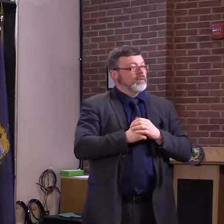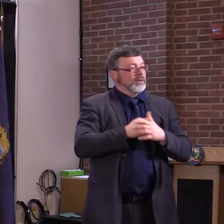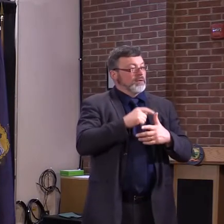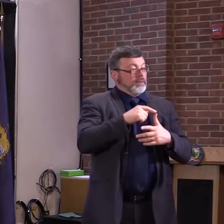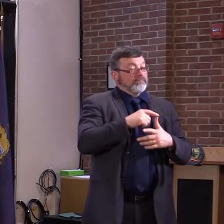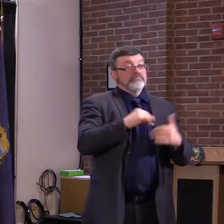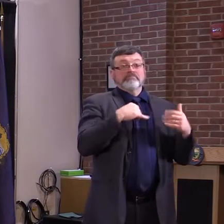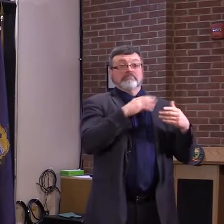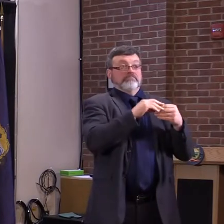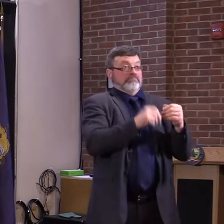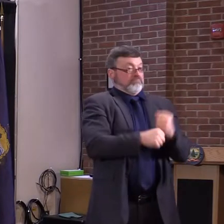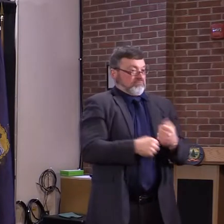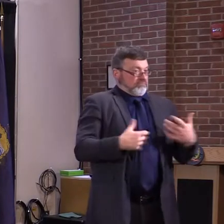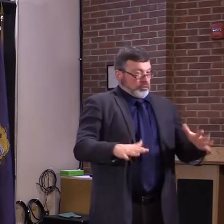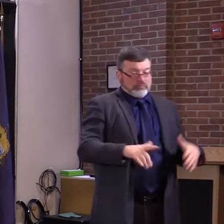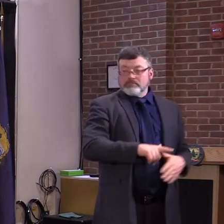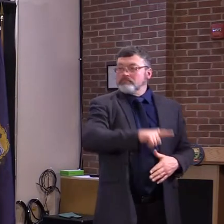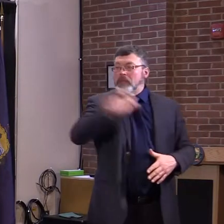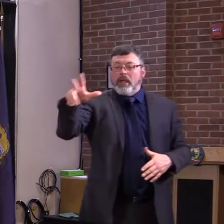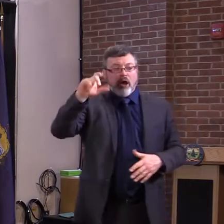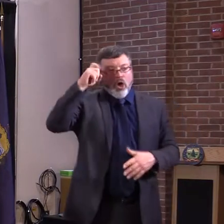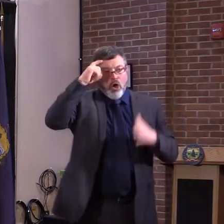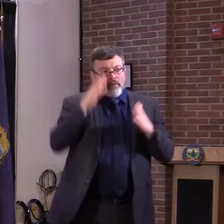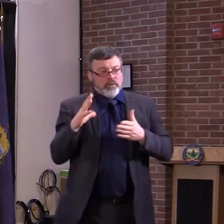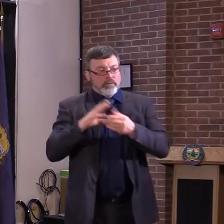the governor now.